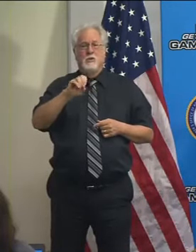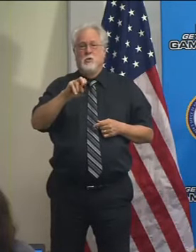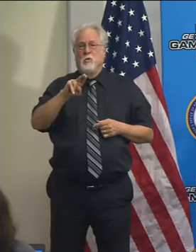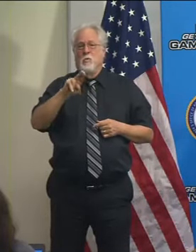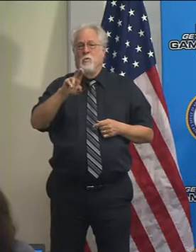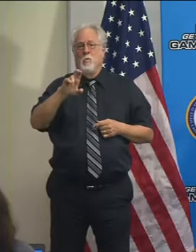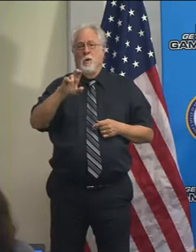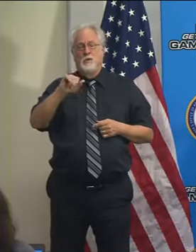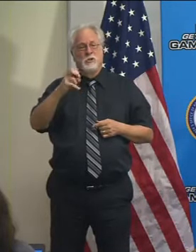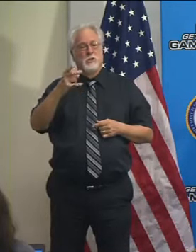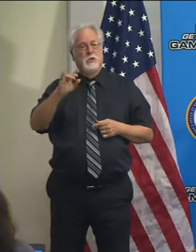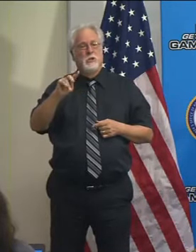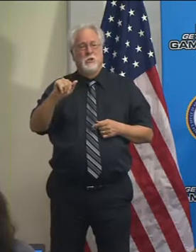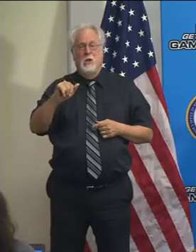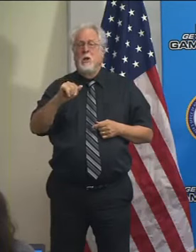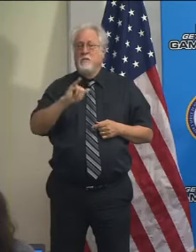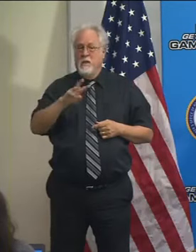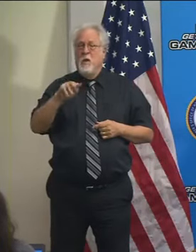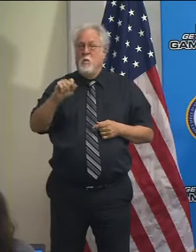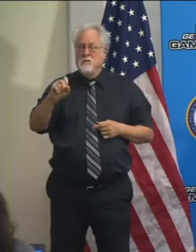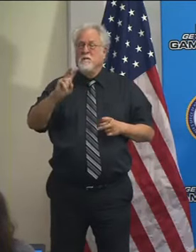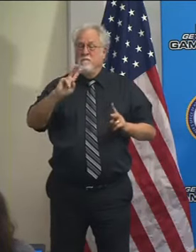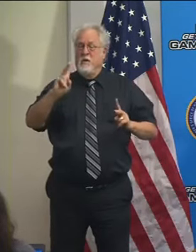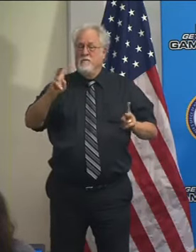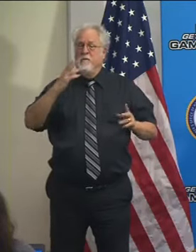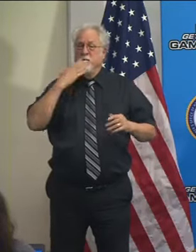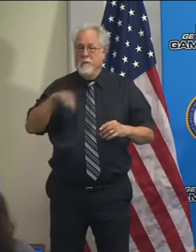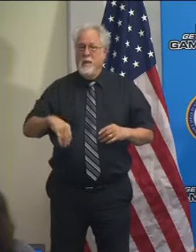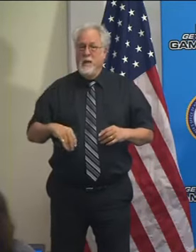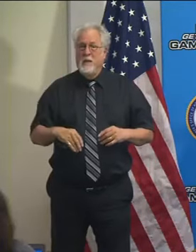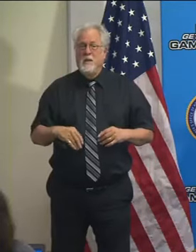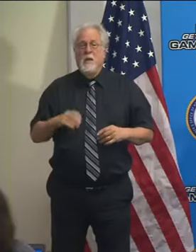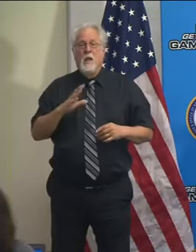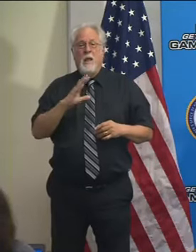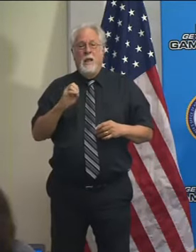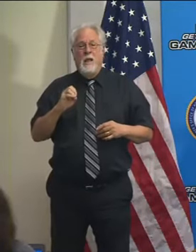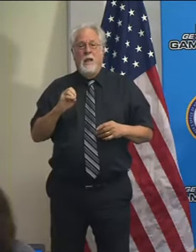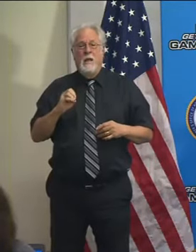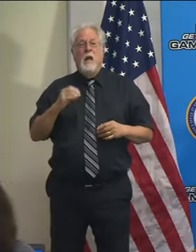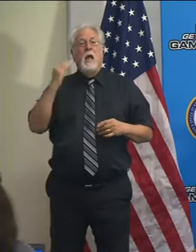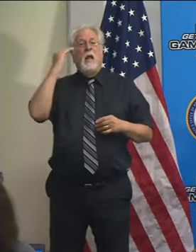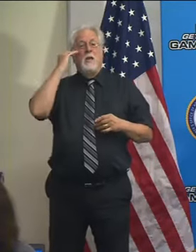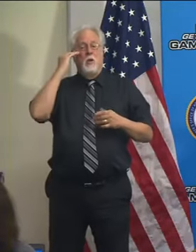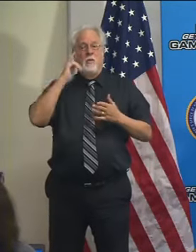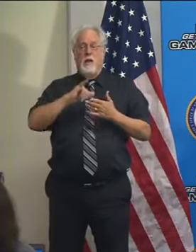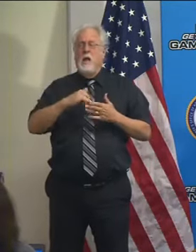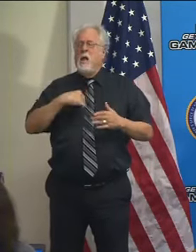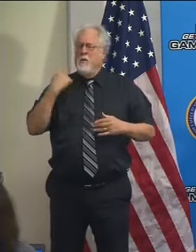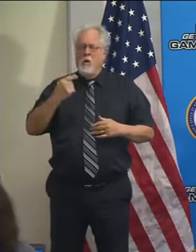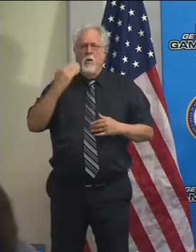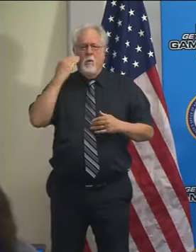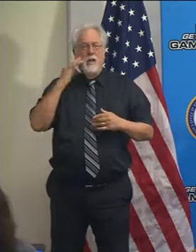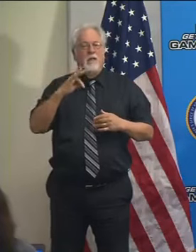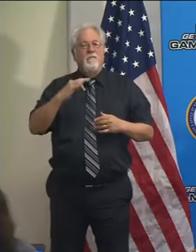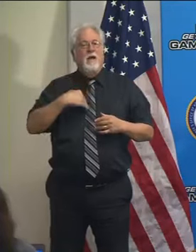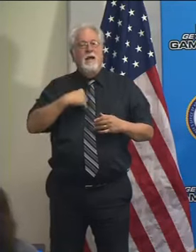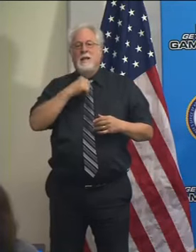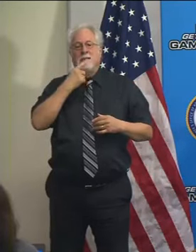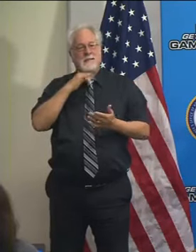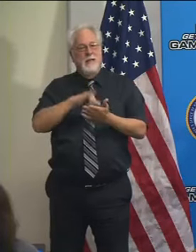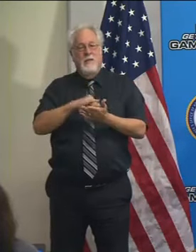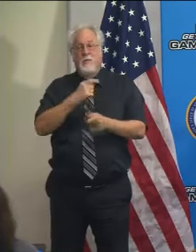forth was anything other than very, very catastrophic. And I'm aware of that. I've always been aware of that. So if I didn't